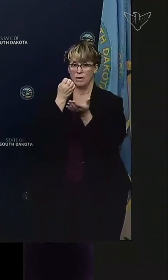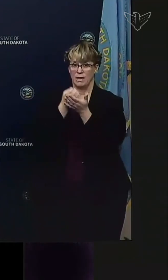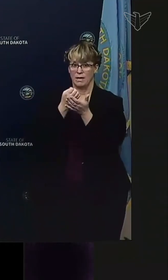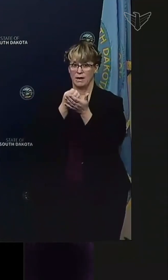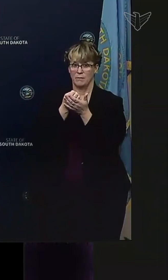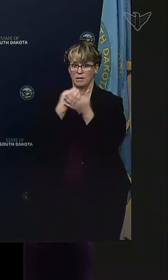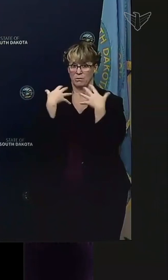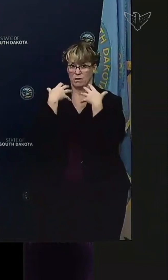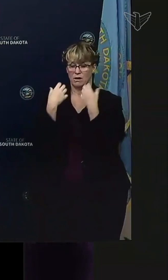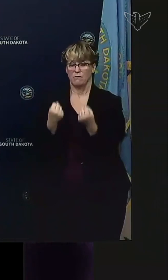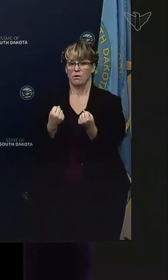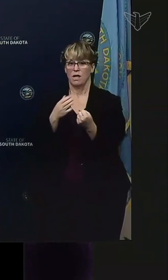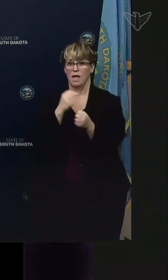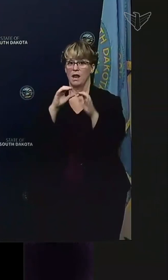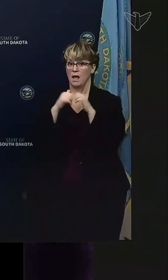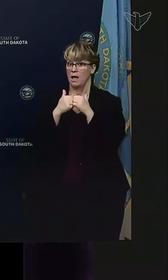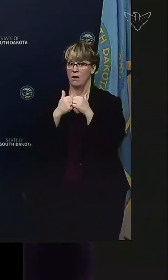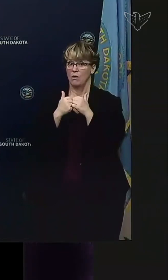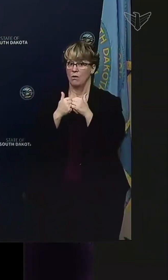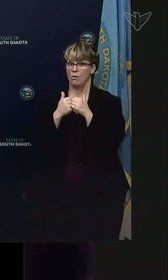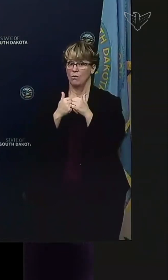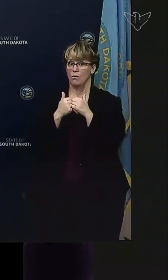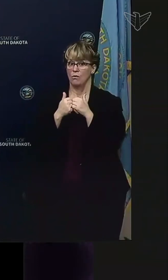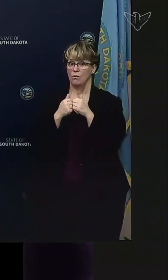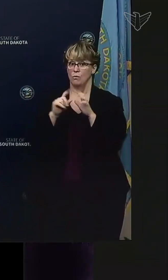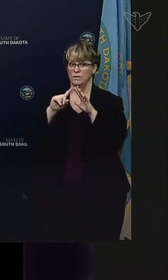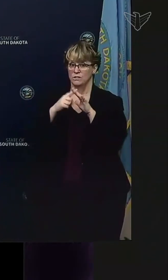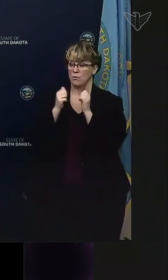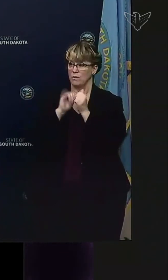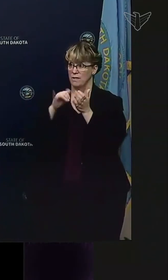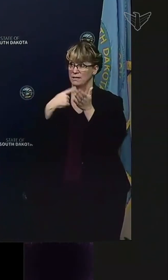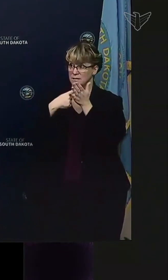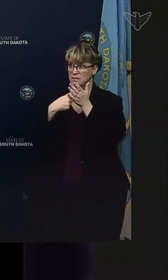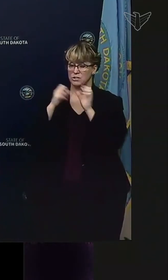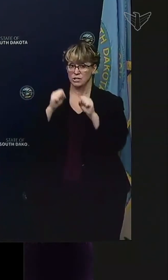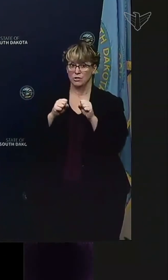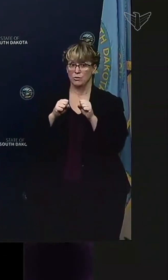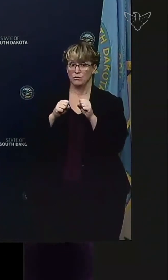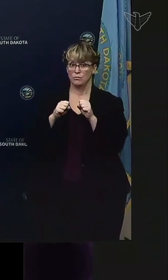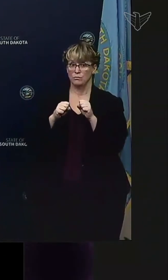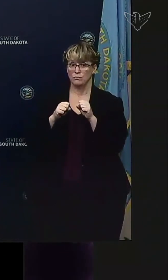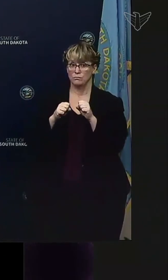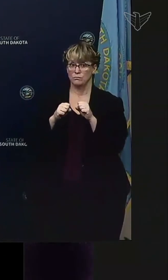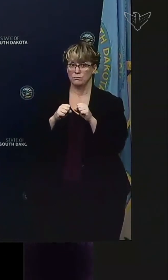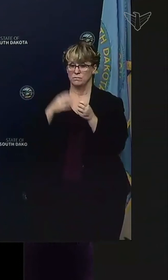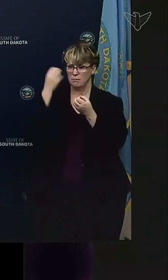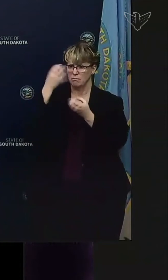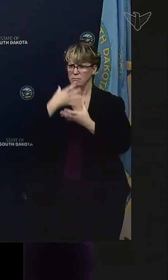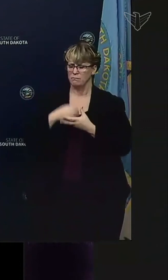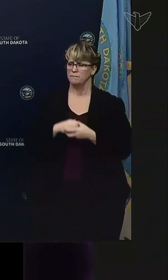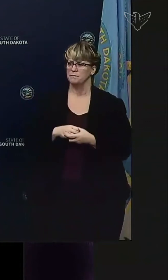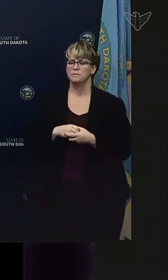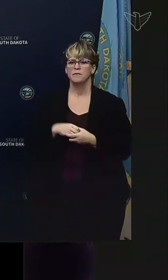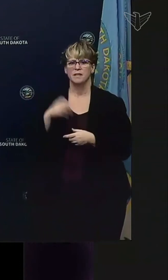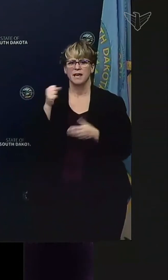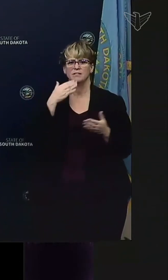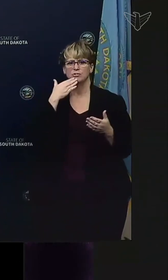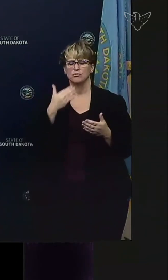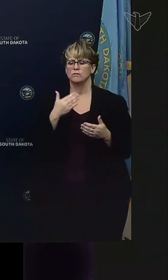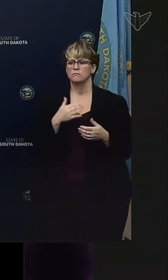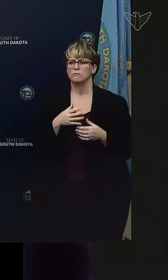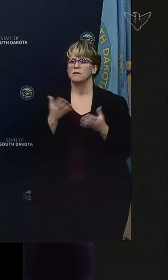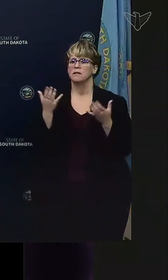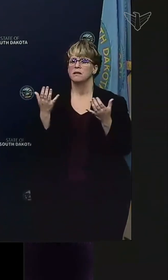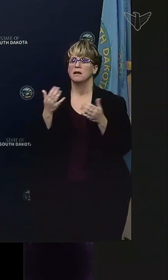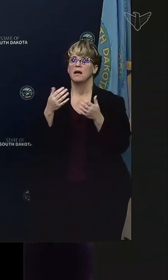and how we begin the rollout will be part of that discussion. Could you just briefly discuss that ahead of time? Yeah, I think that's a great thing to mention here